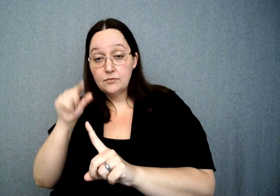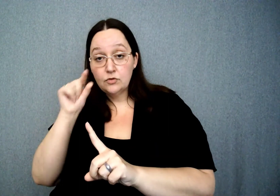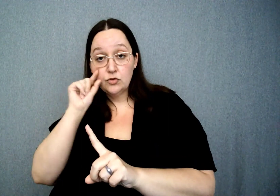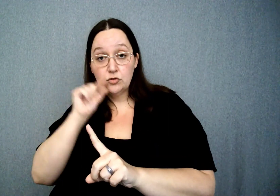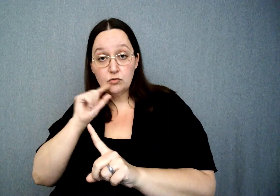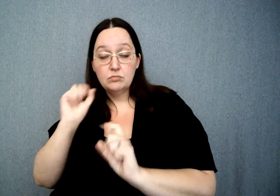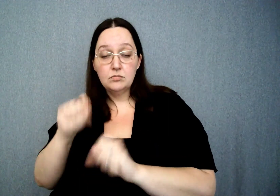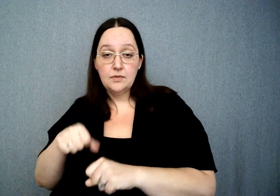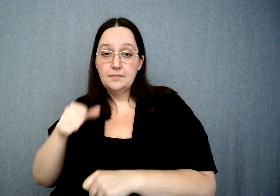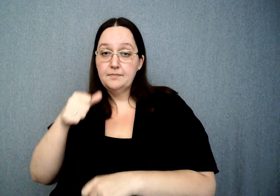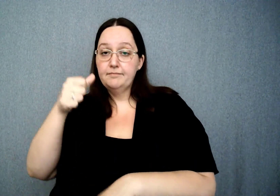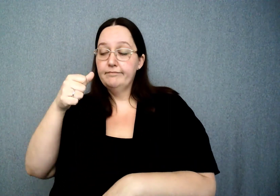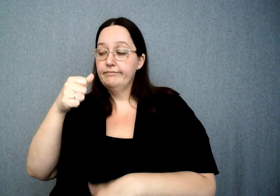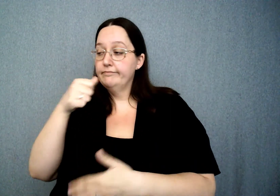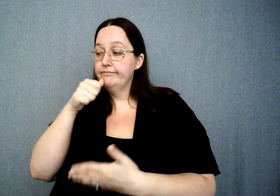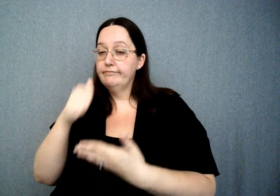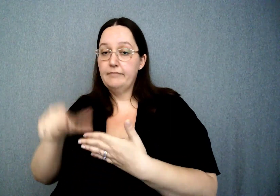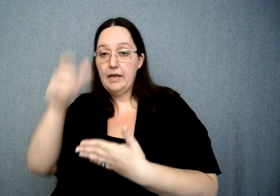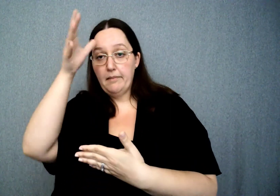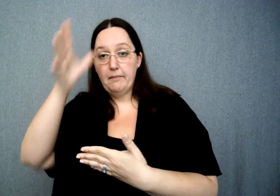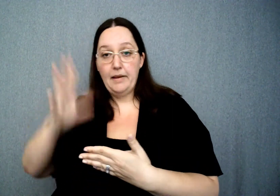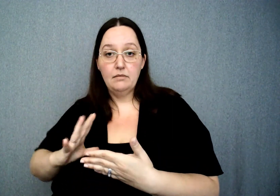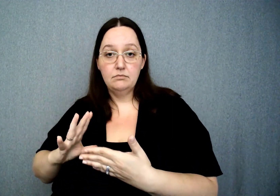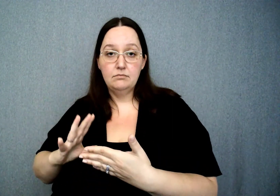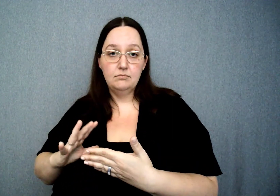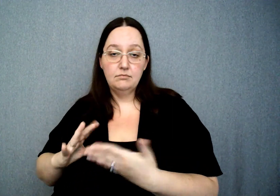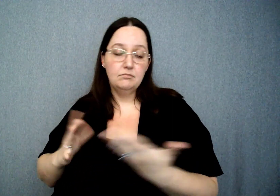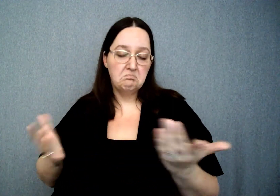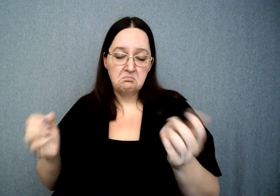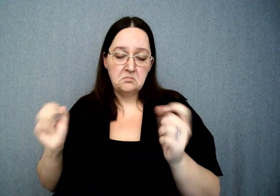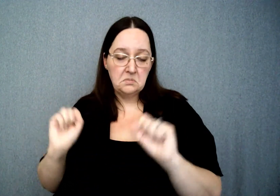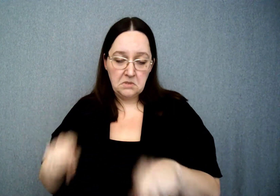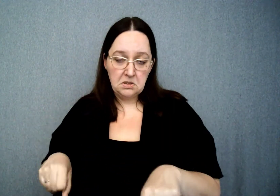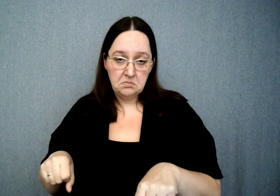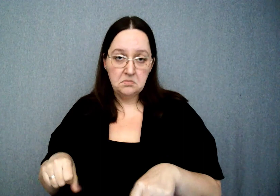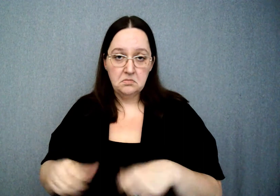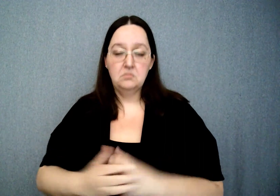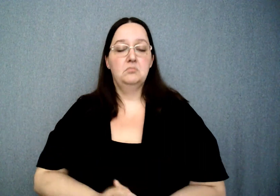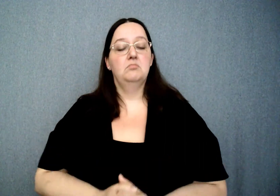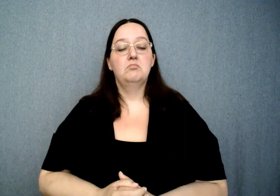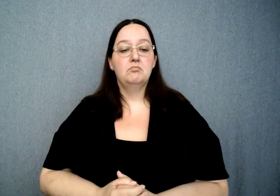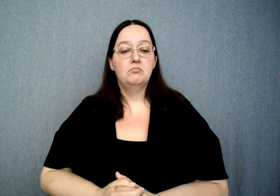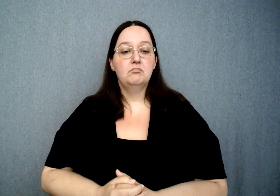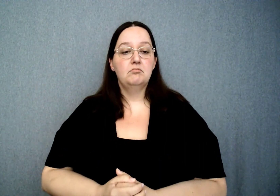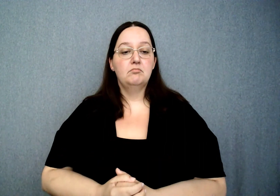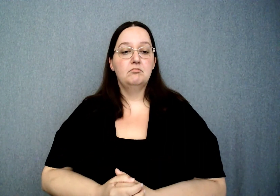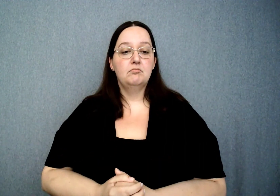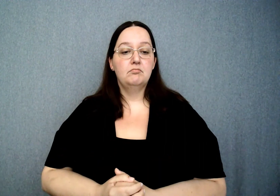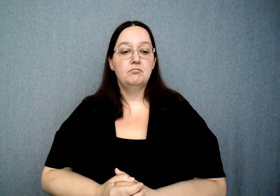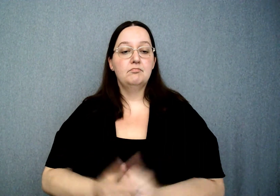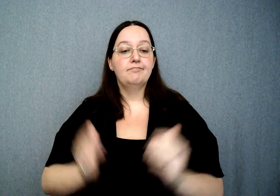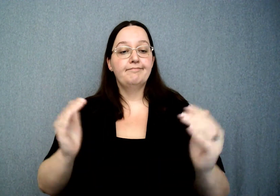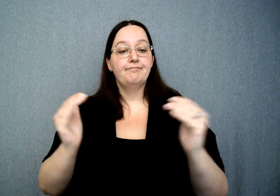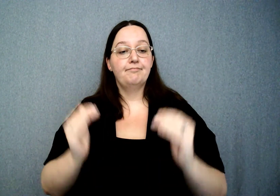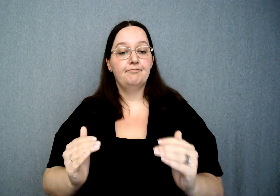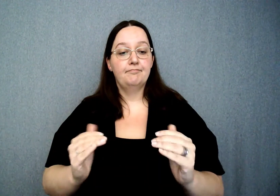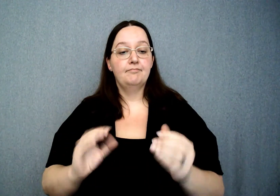to be gender specific, you could say mail man. You could do that if you wanted to.